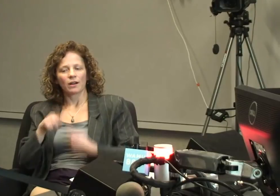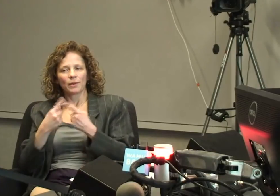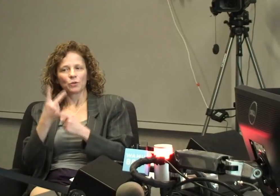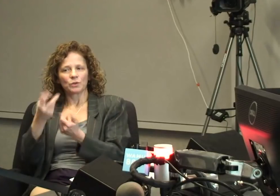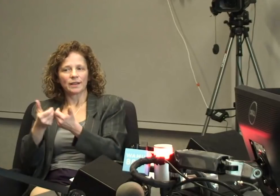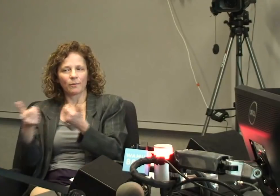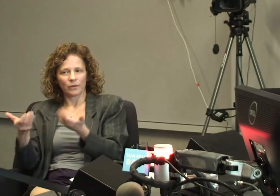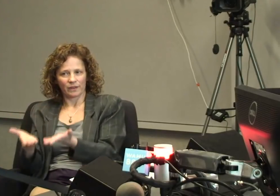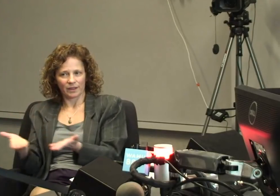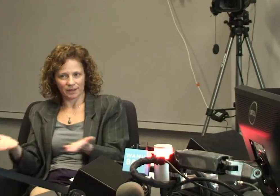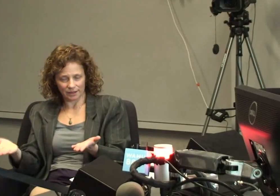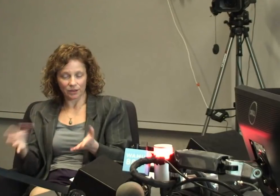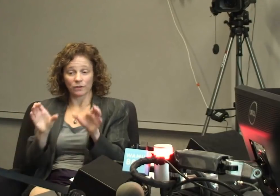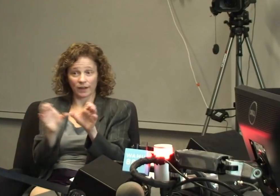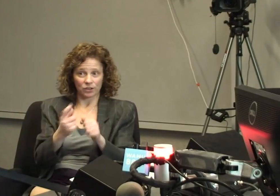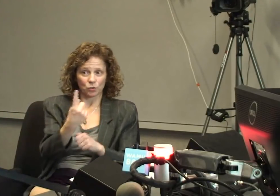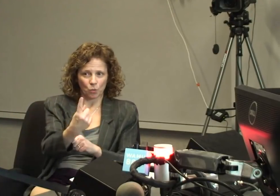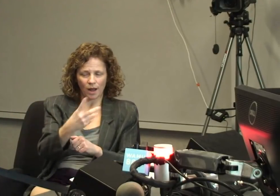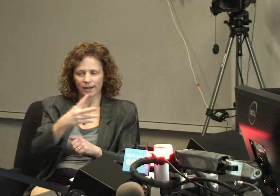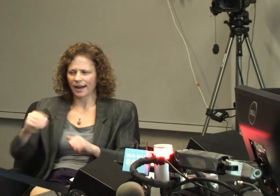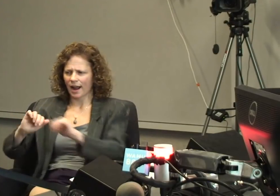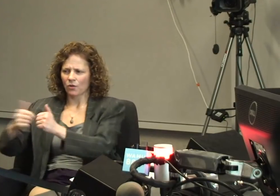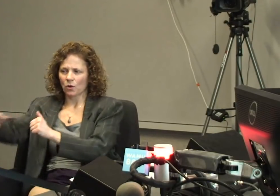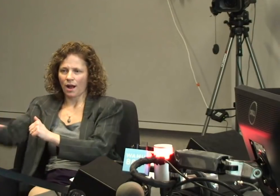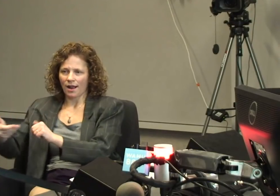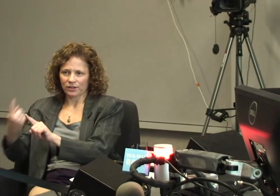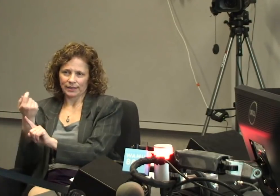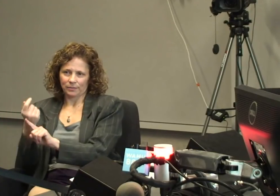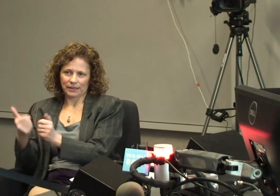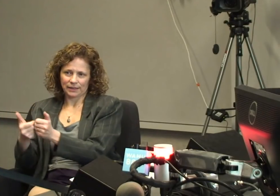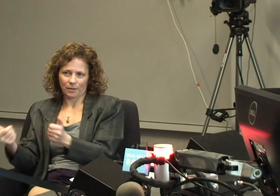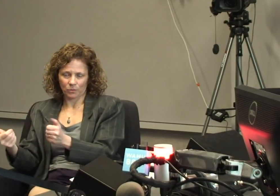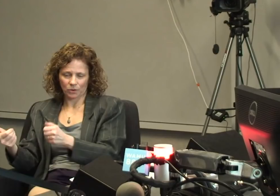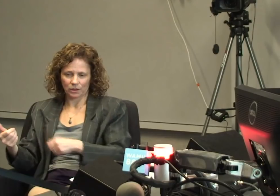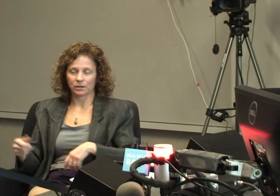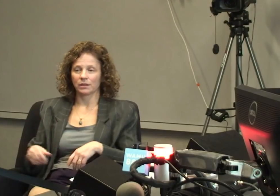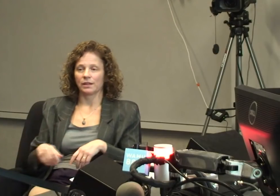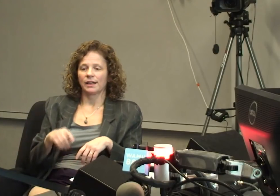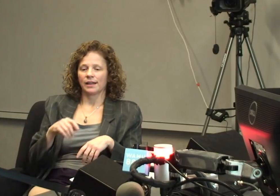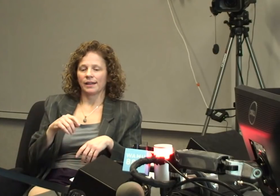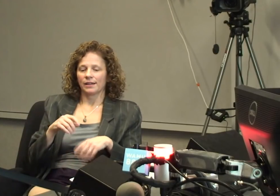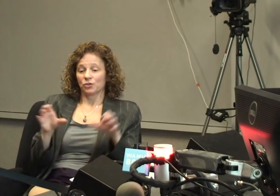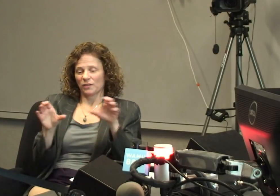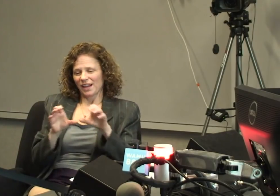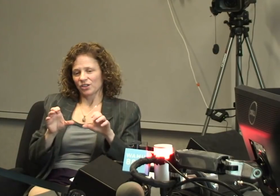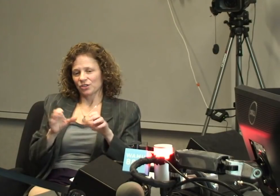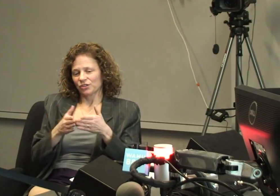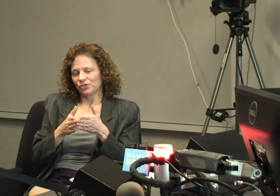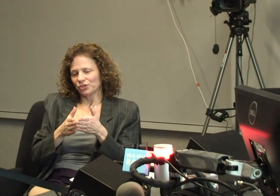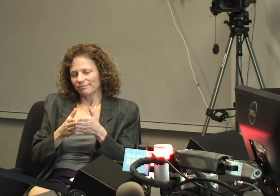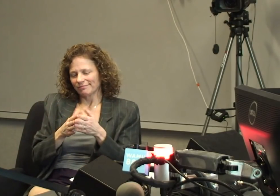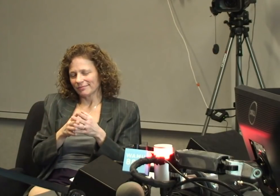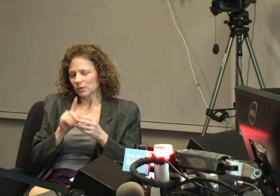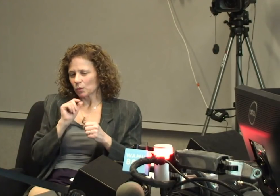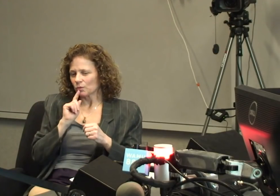Well, I think we're talking here about a couple of different things. Certification is one of those things and the other is actually the hiring of interpreters and that's a little bit different from certification.